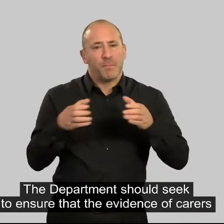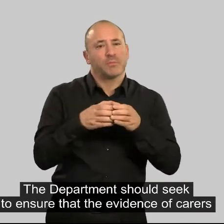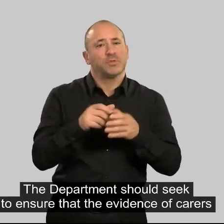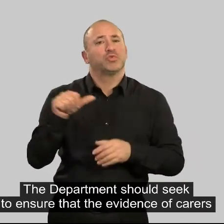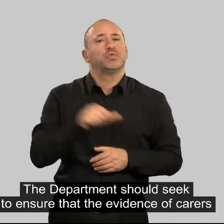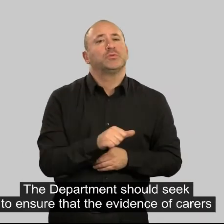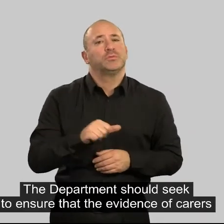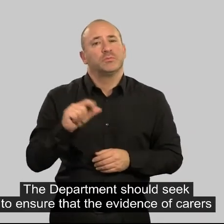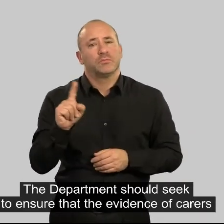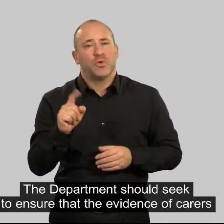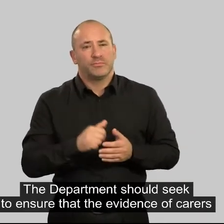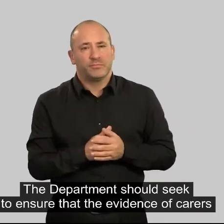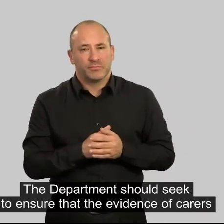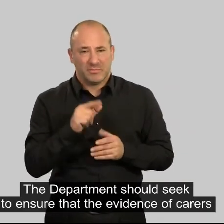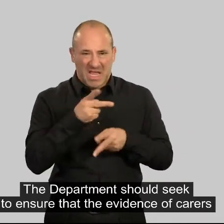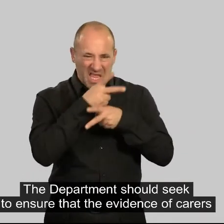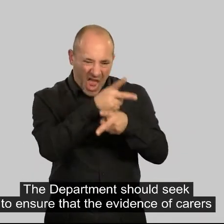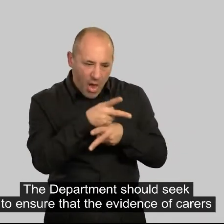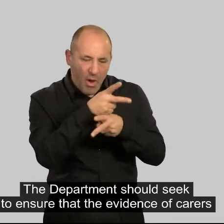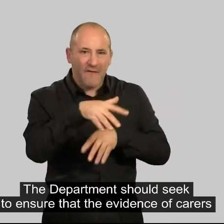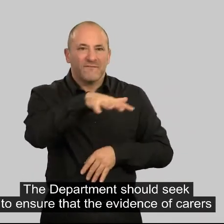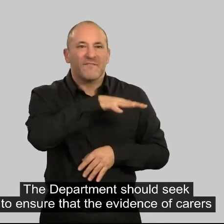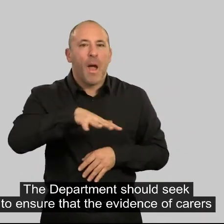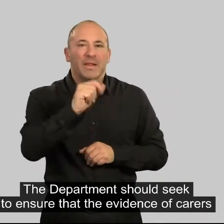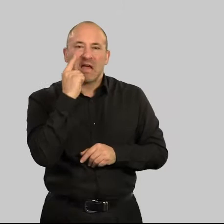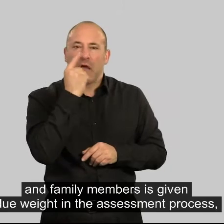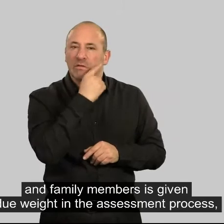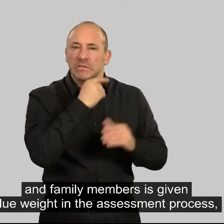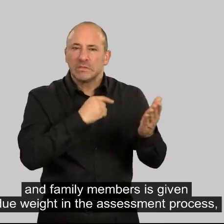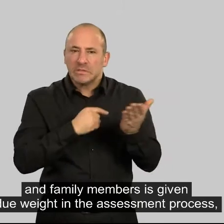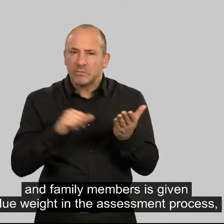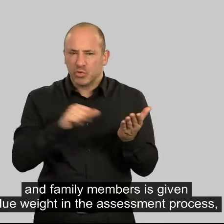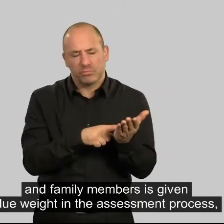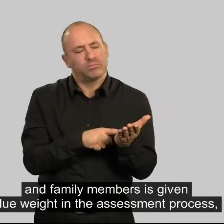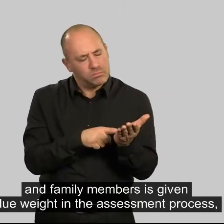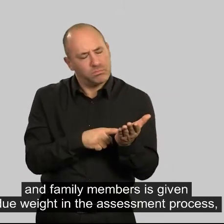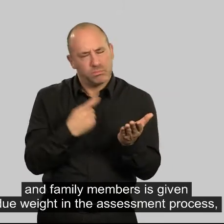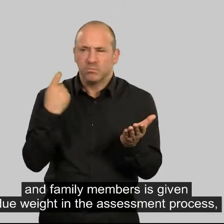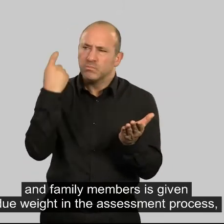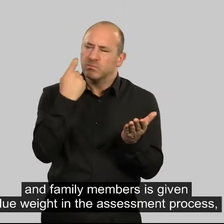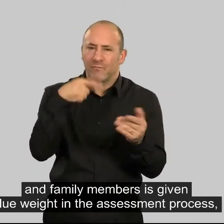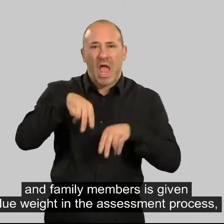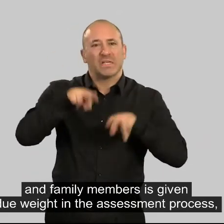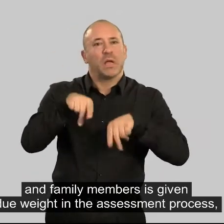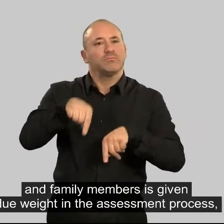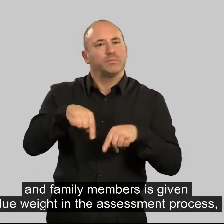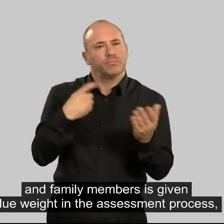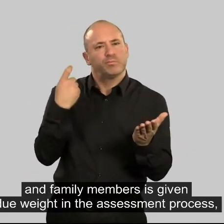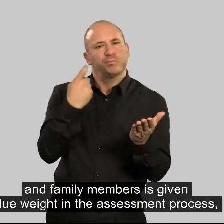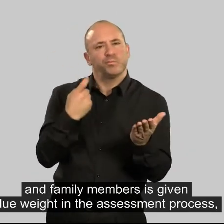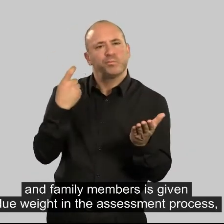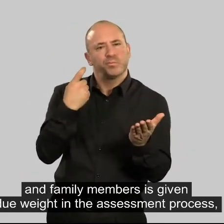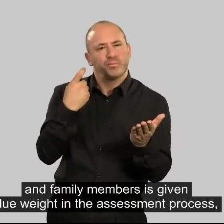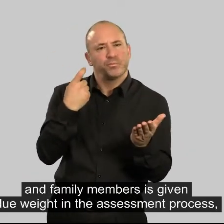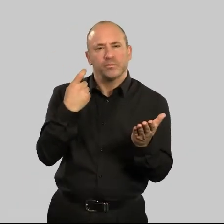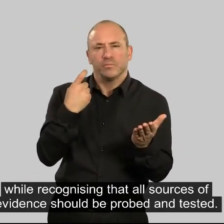The department should seek to ensure that the evidence of carers and family members is given due weight in the assessment